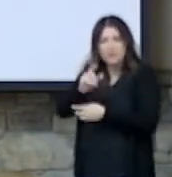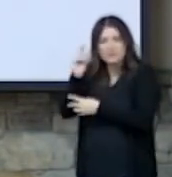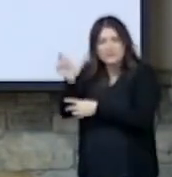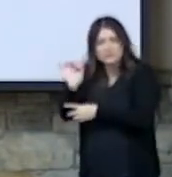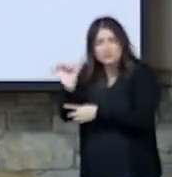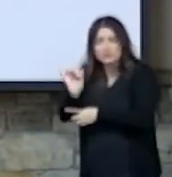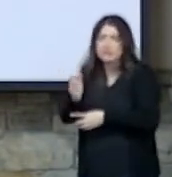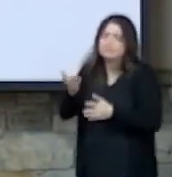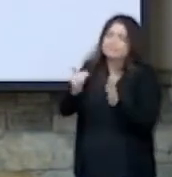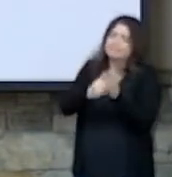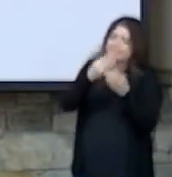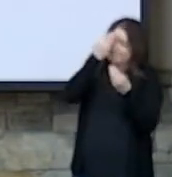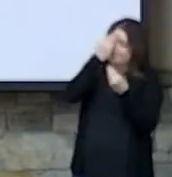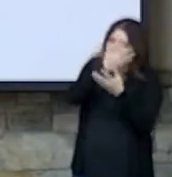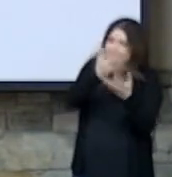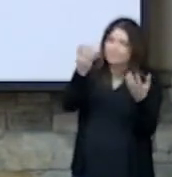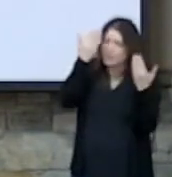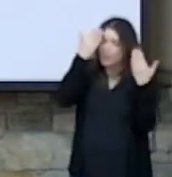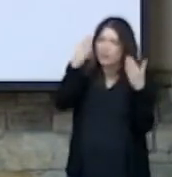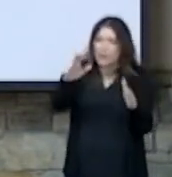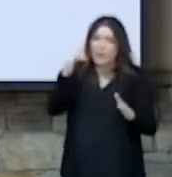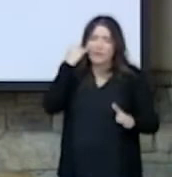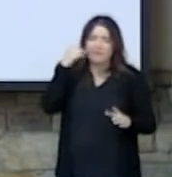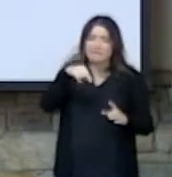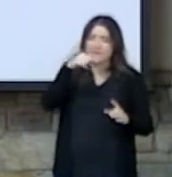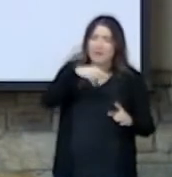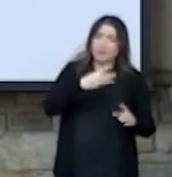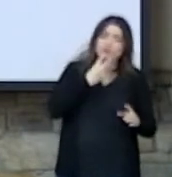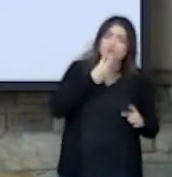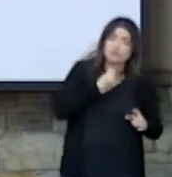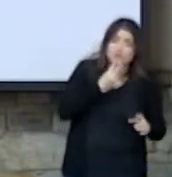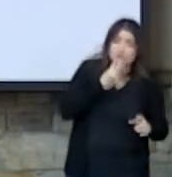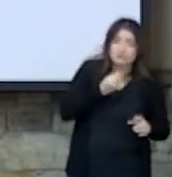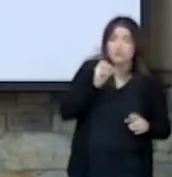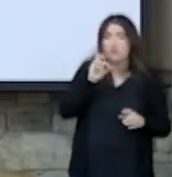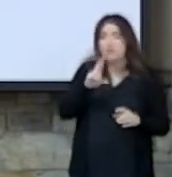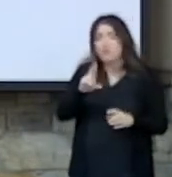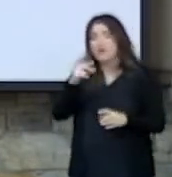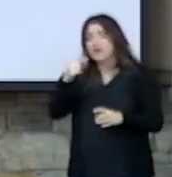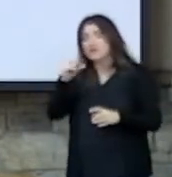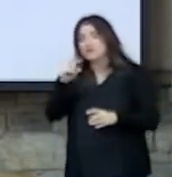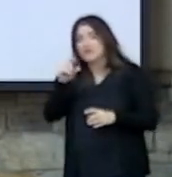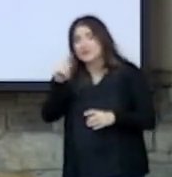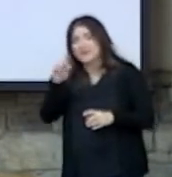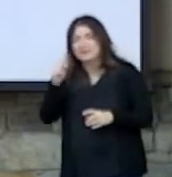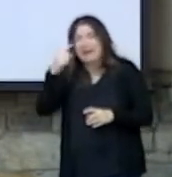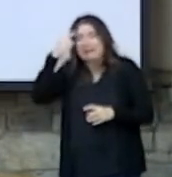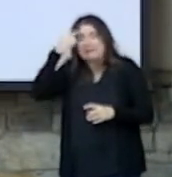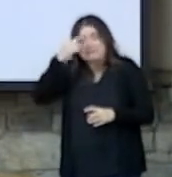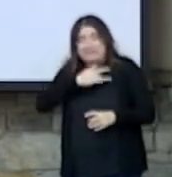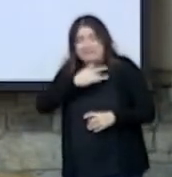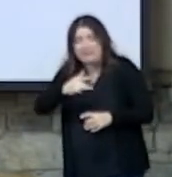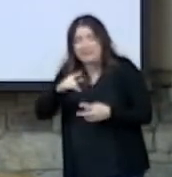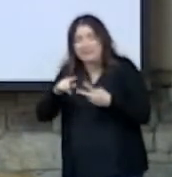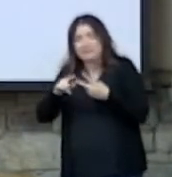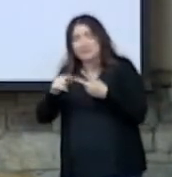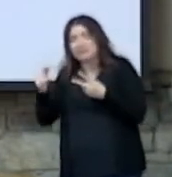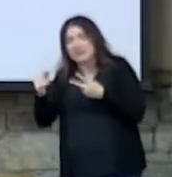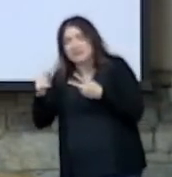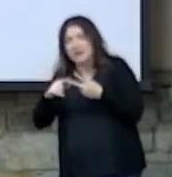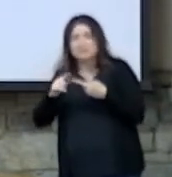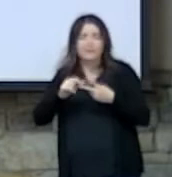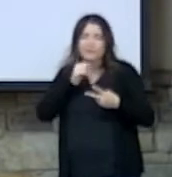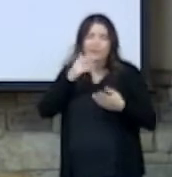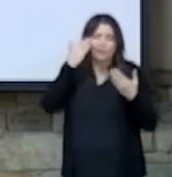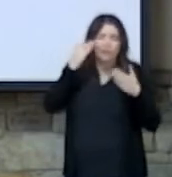we don't know for sure whether these wise men were Jews or Gentiles. I kind of tend personally to think maybe they were Gentiles, but we just don't know for sure.